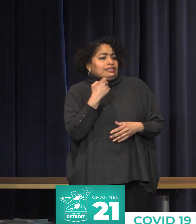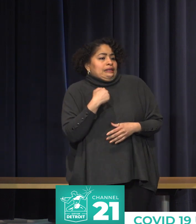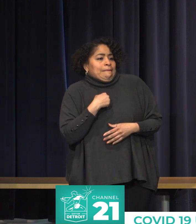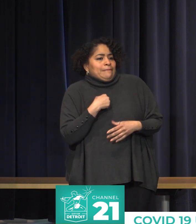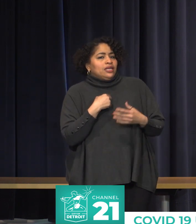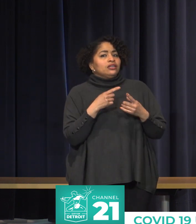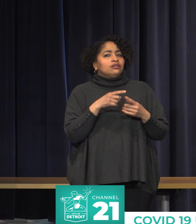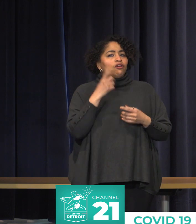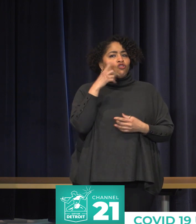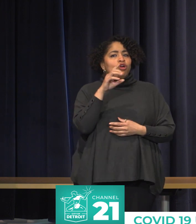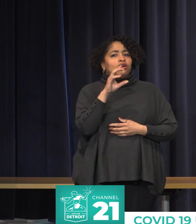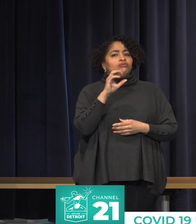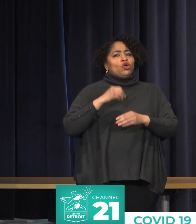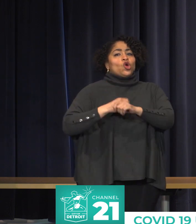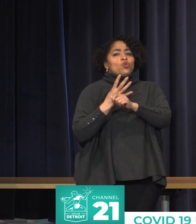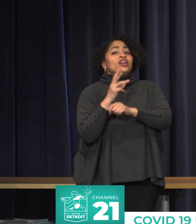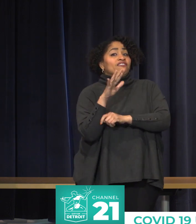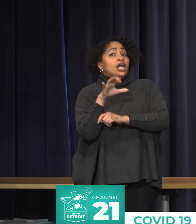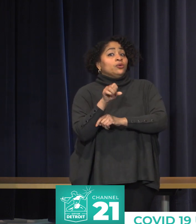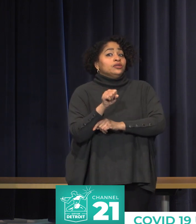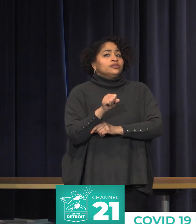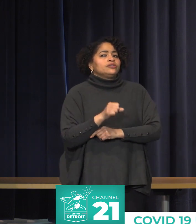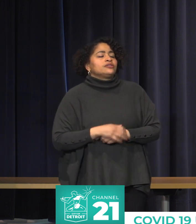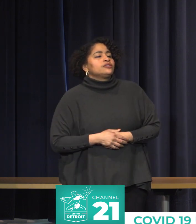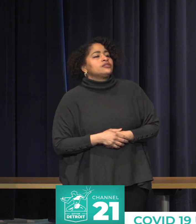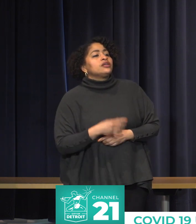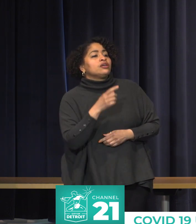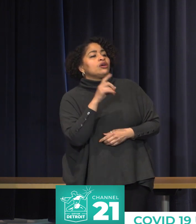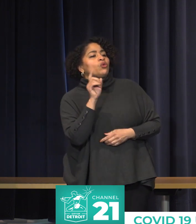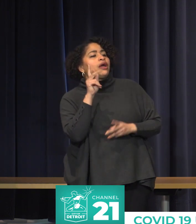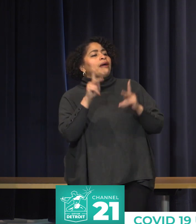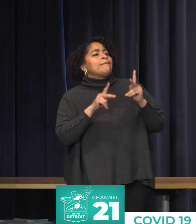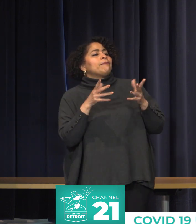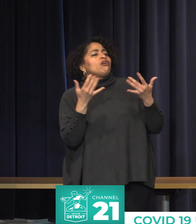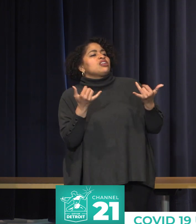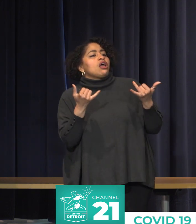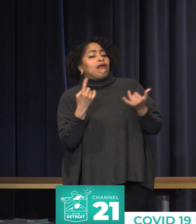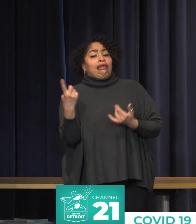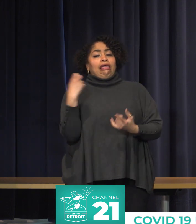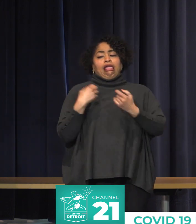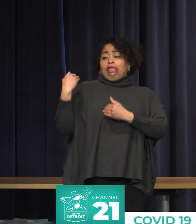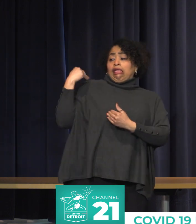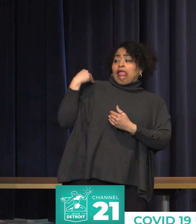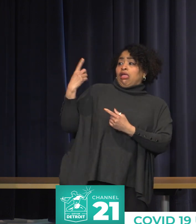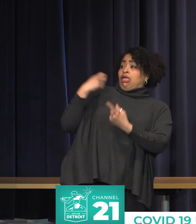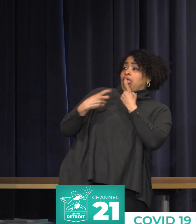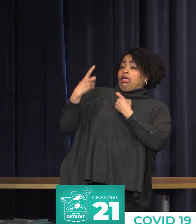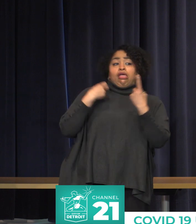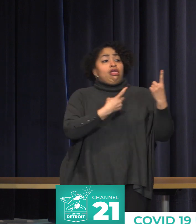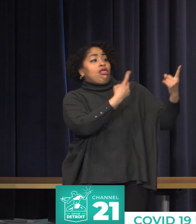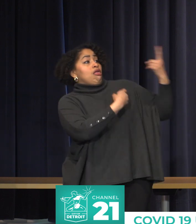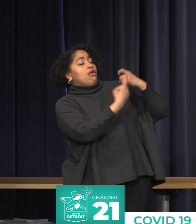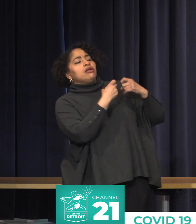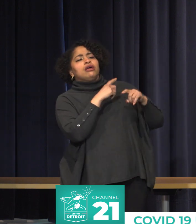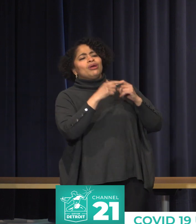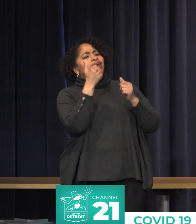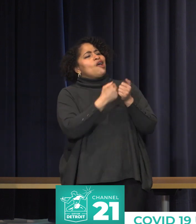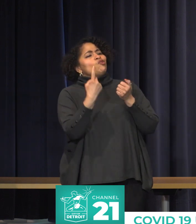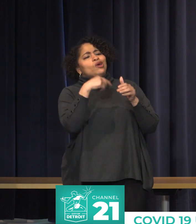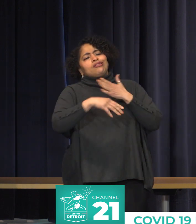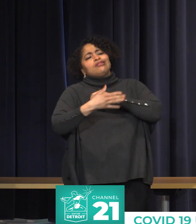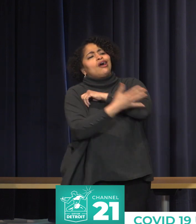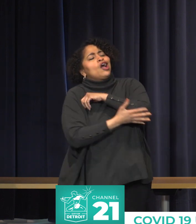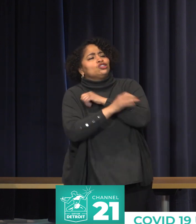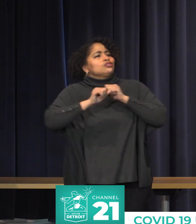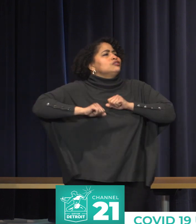rapidly getting to the point where people are asking us. But everybody in the country is pulling together. We call